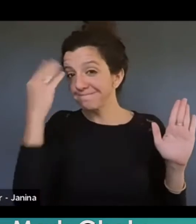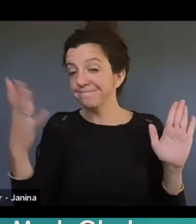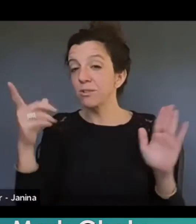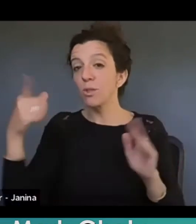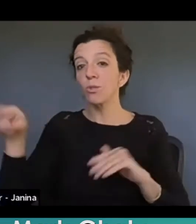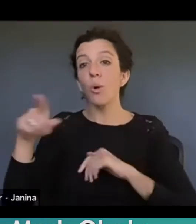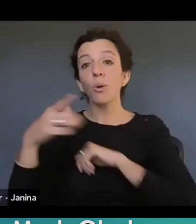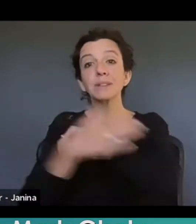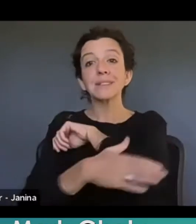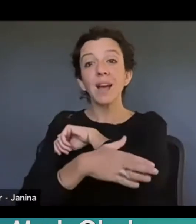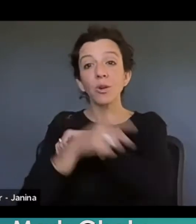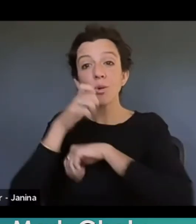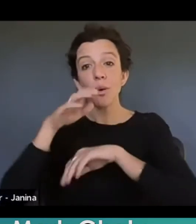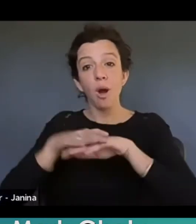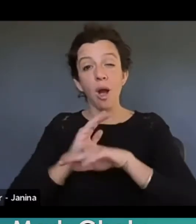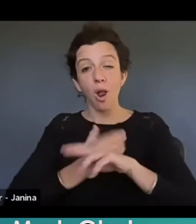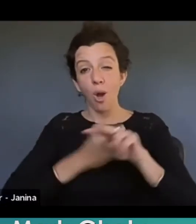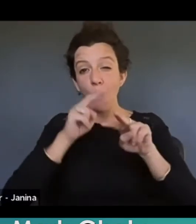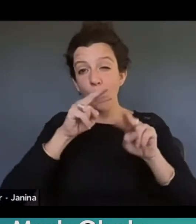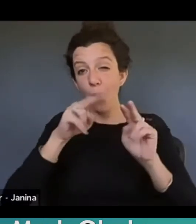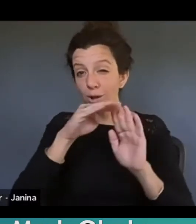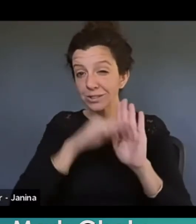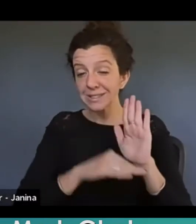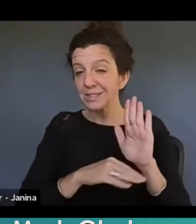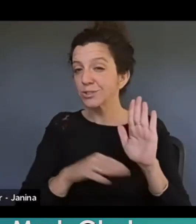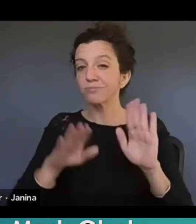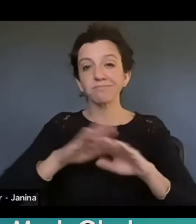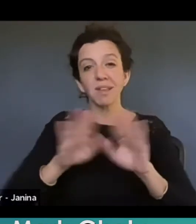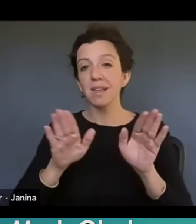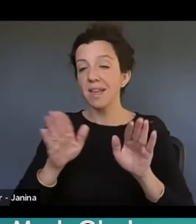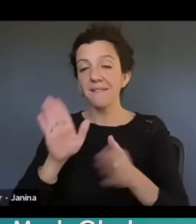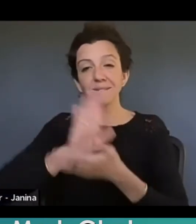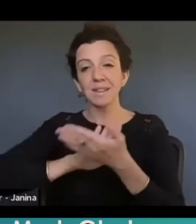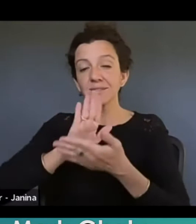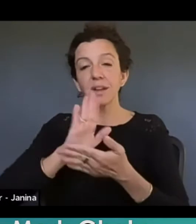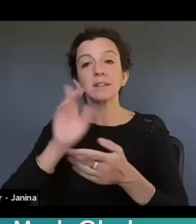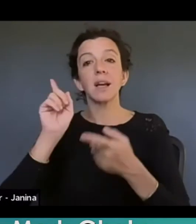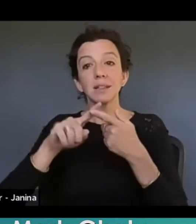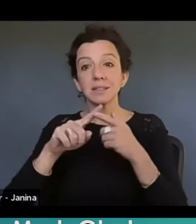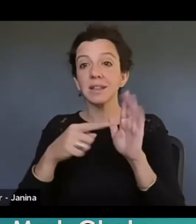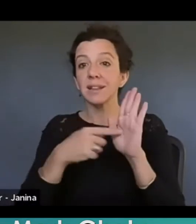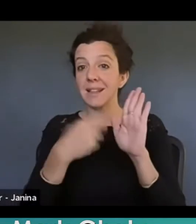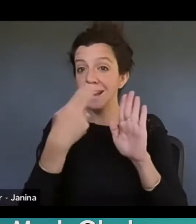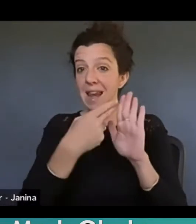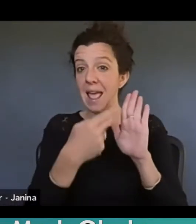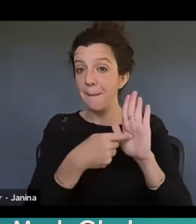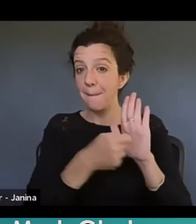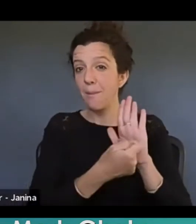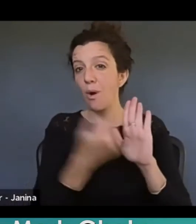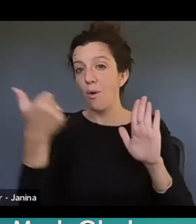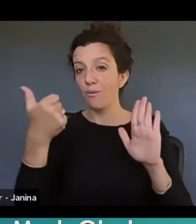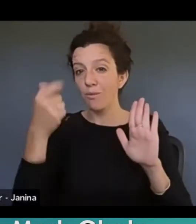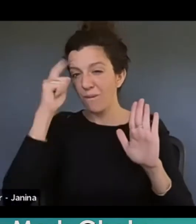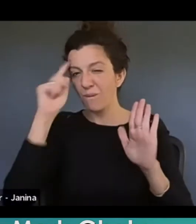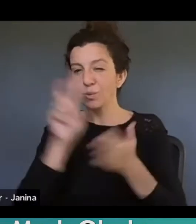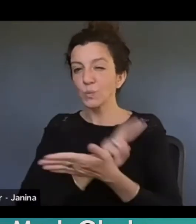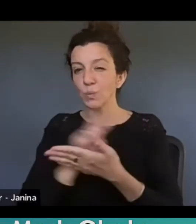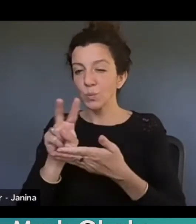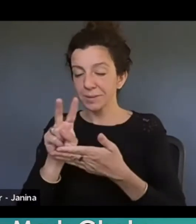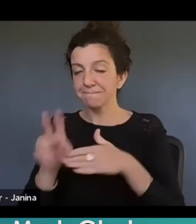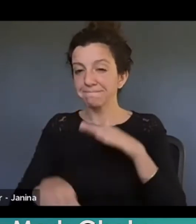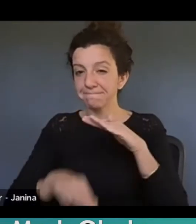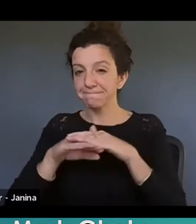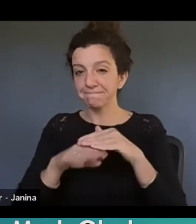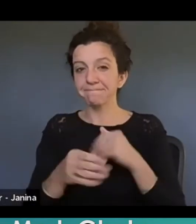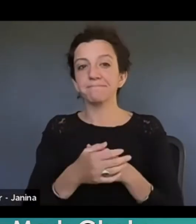should not yet reopen for in-person instruction until they are off that monitoring list for at least 14 days. We did, in